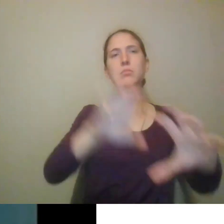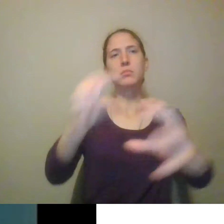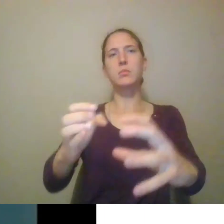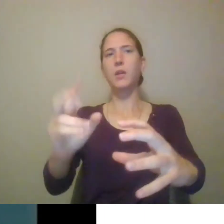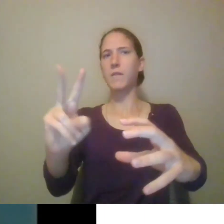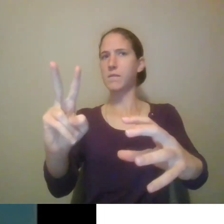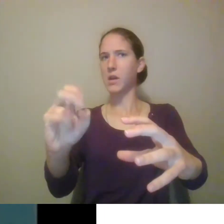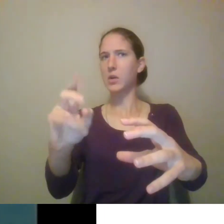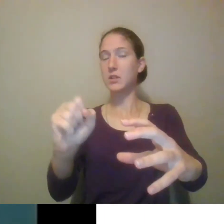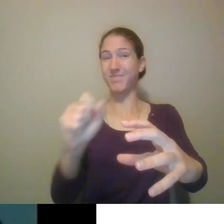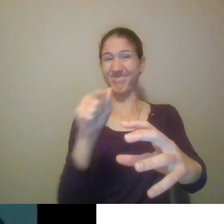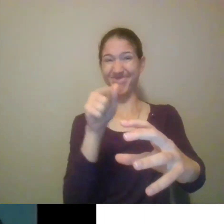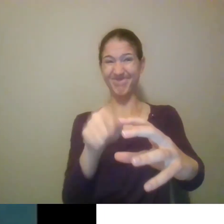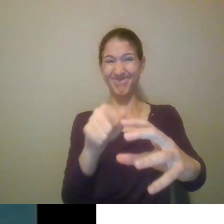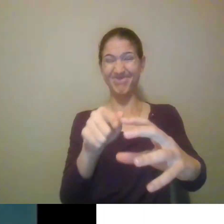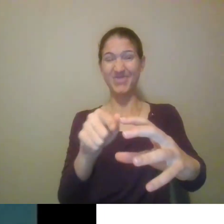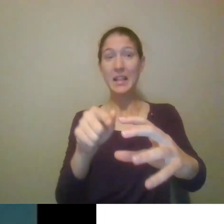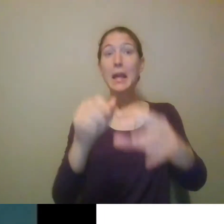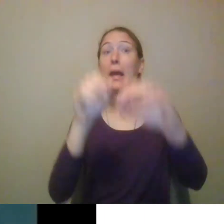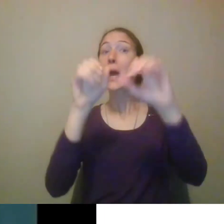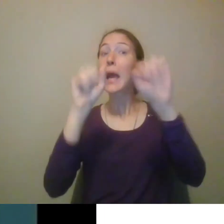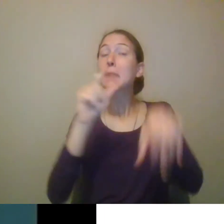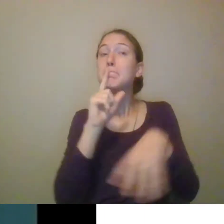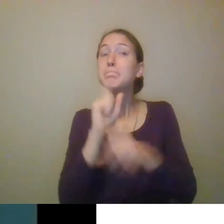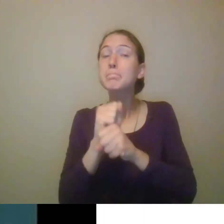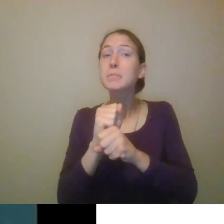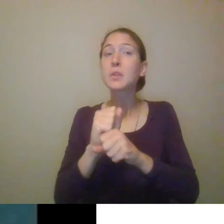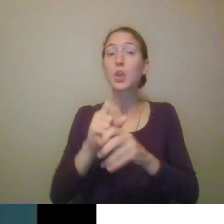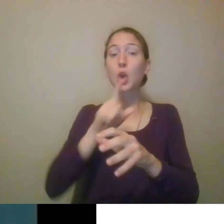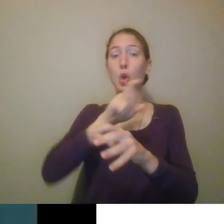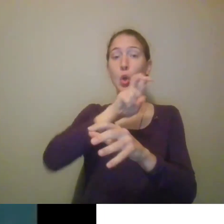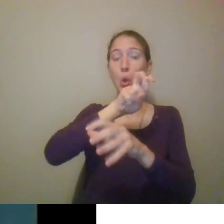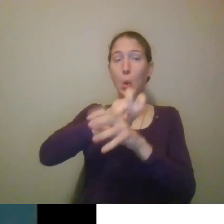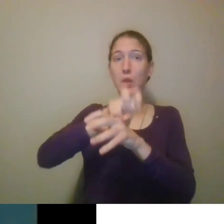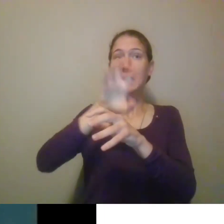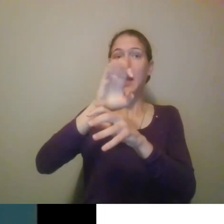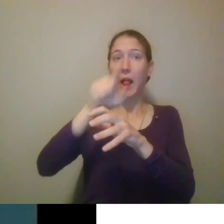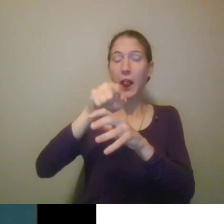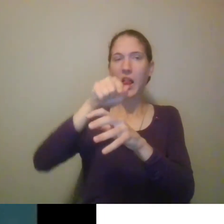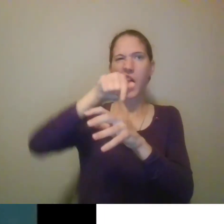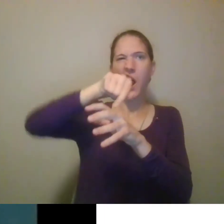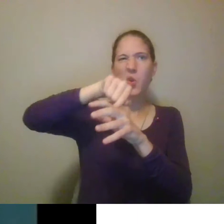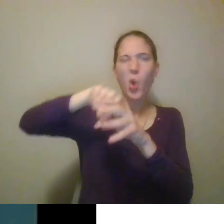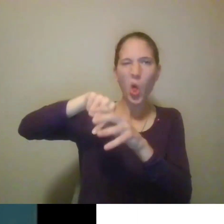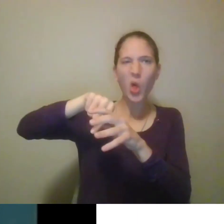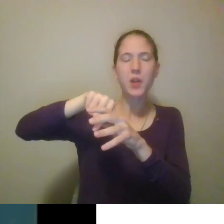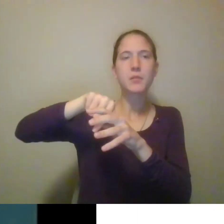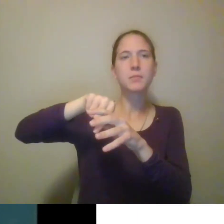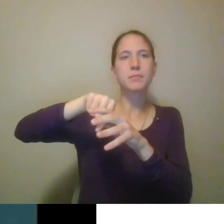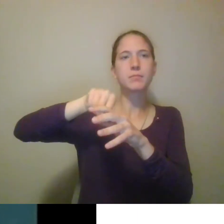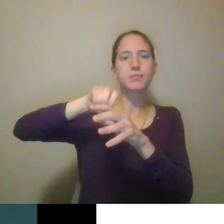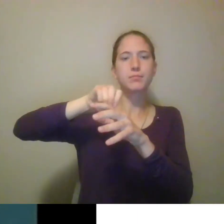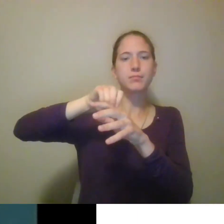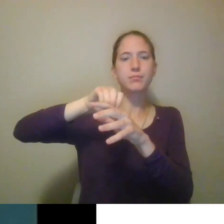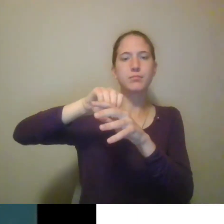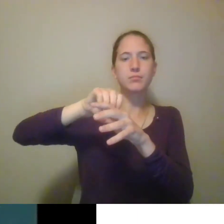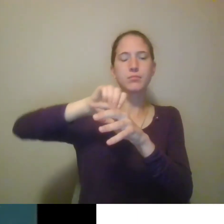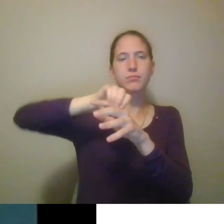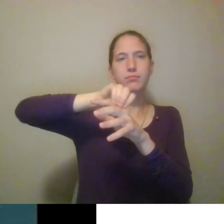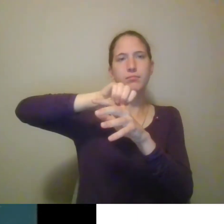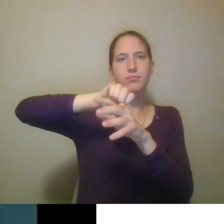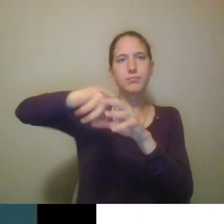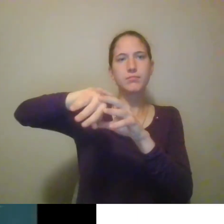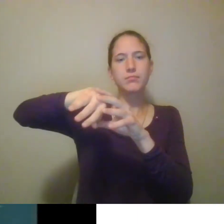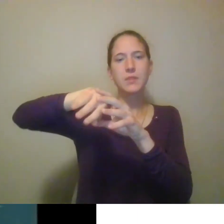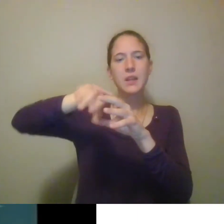hole. It'll actually attach to the cell membrane and drill its own hole, and then send all its material into the cell. And